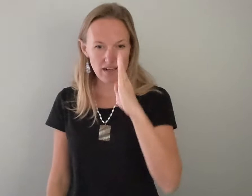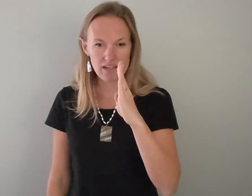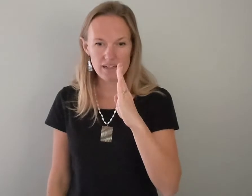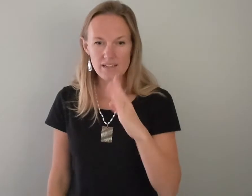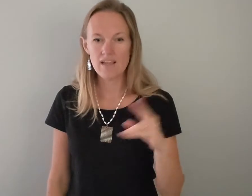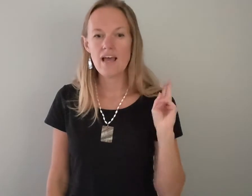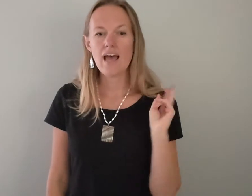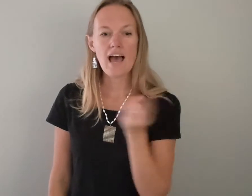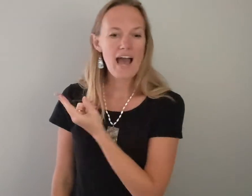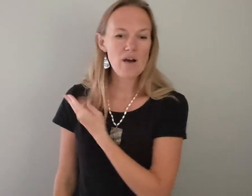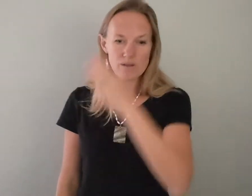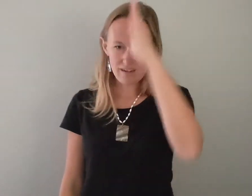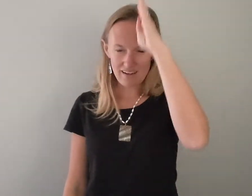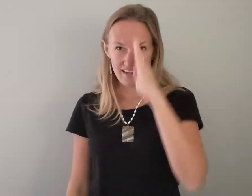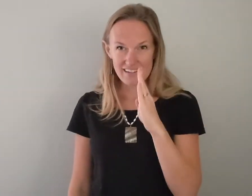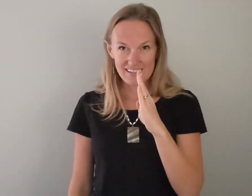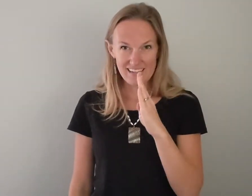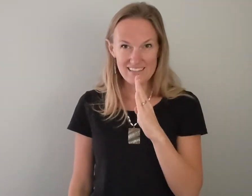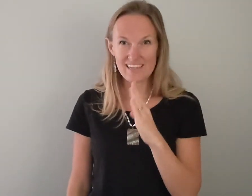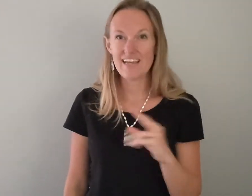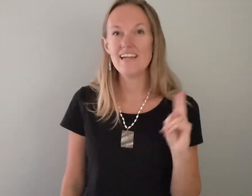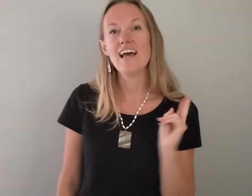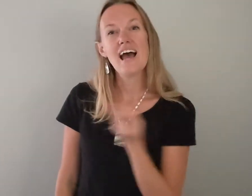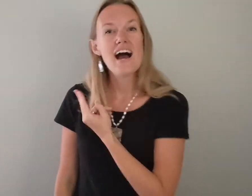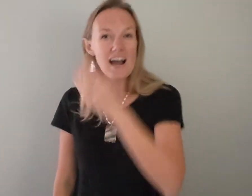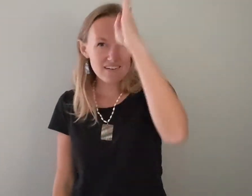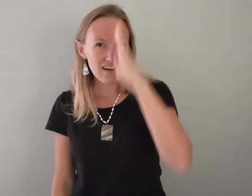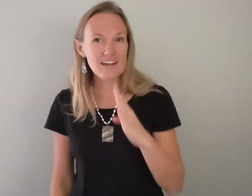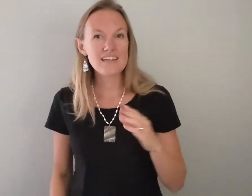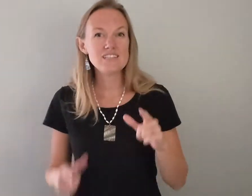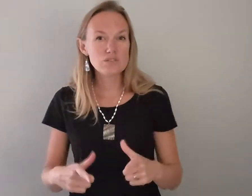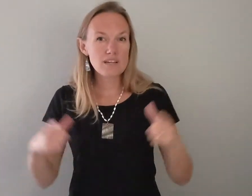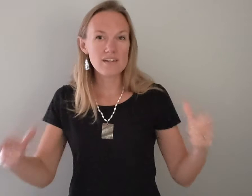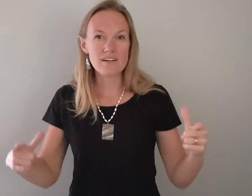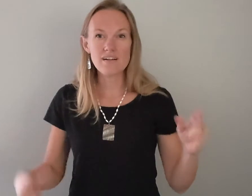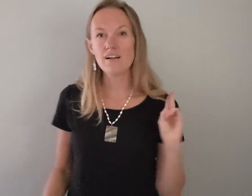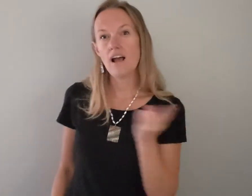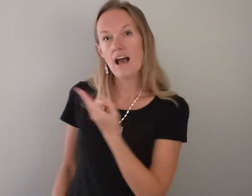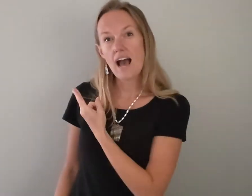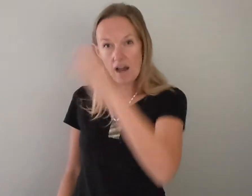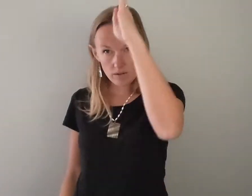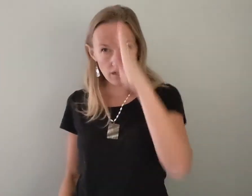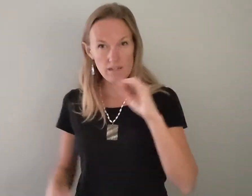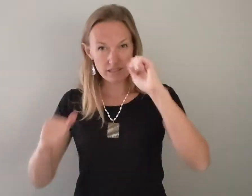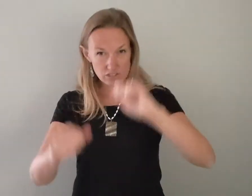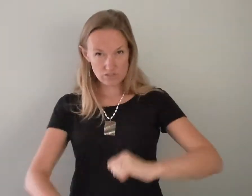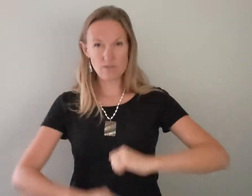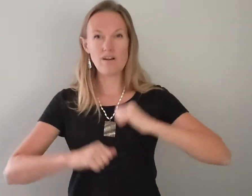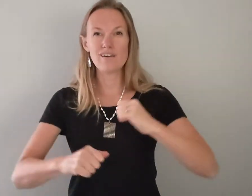God, our God. Okay, and then again, our God is greater. Our God is